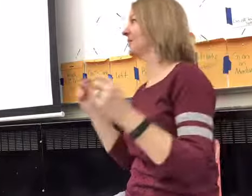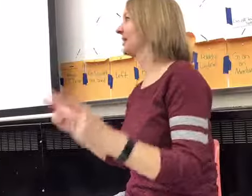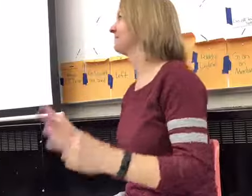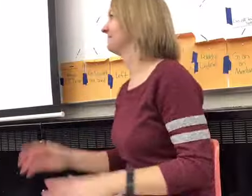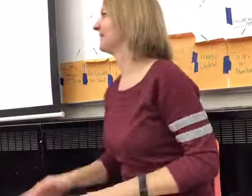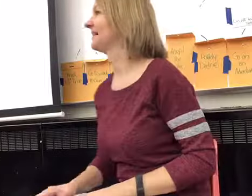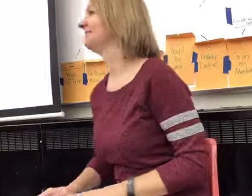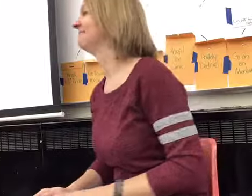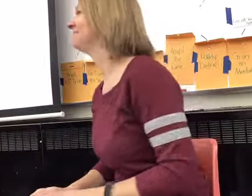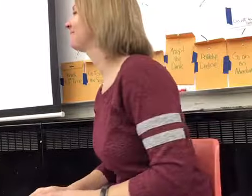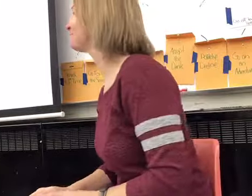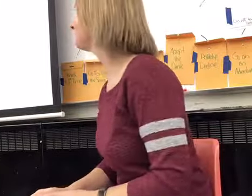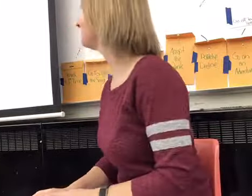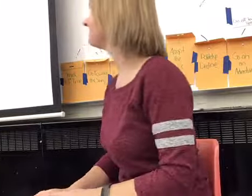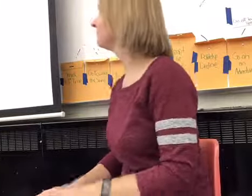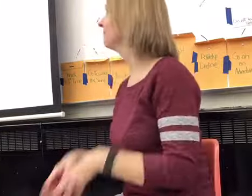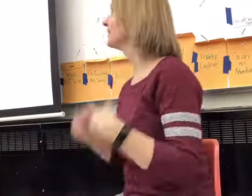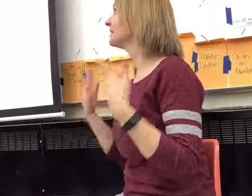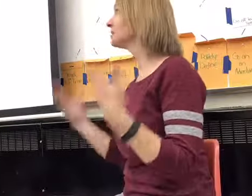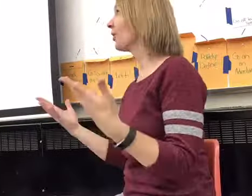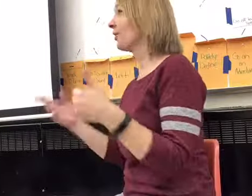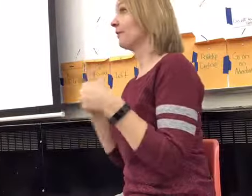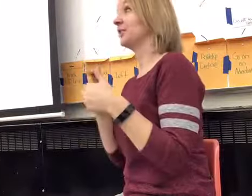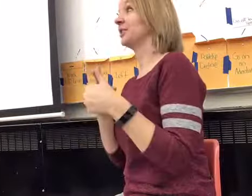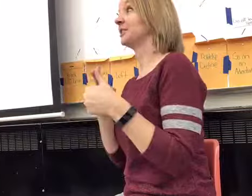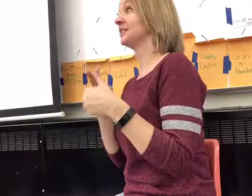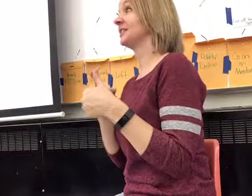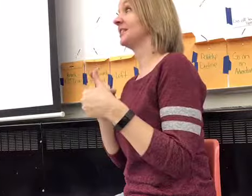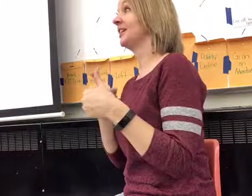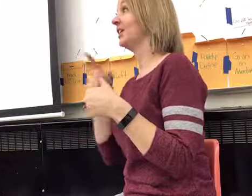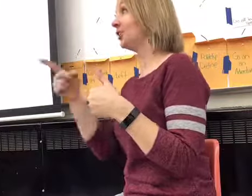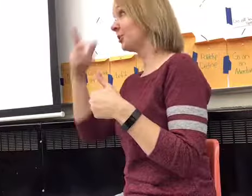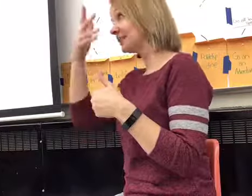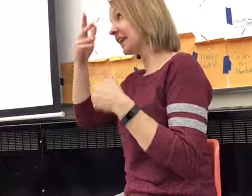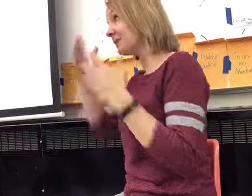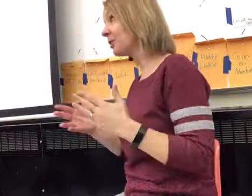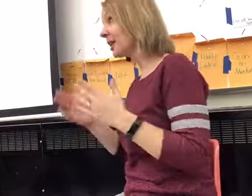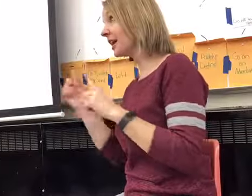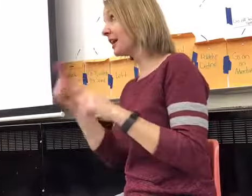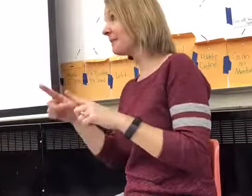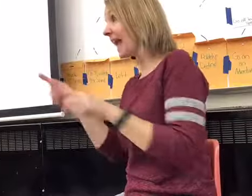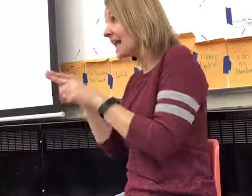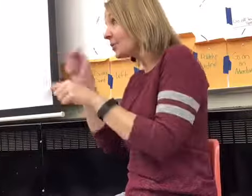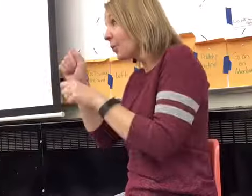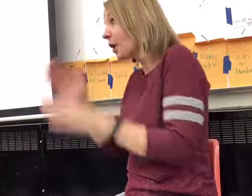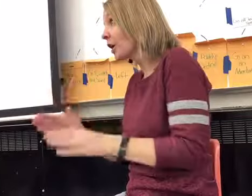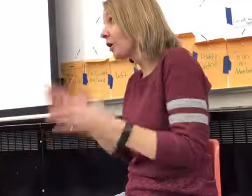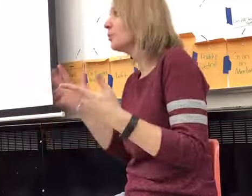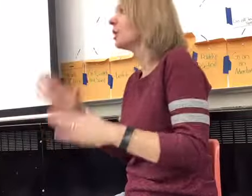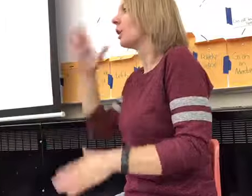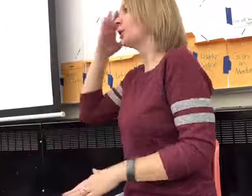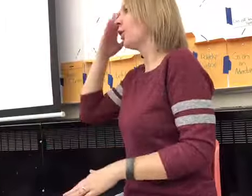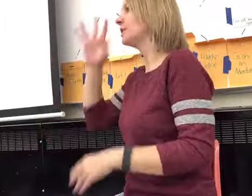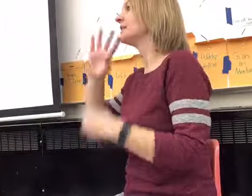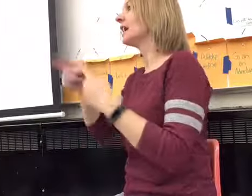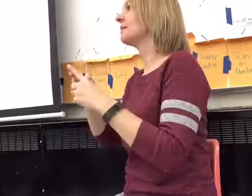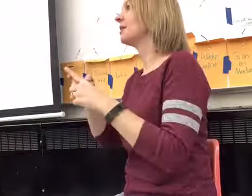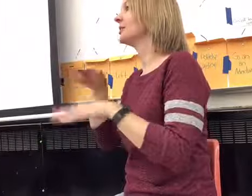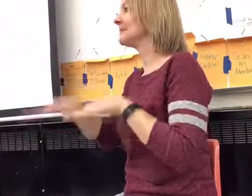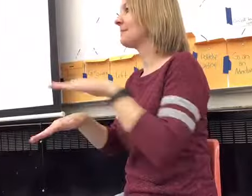couple people. So, first off, you as an immigrant coming over as a worker would have automatically known he's referring to steps, as in